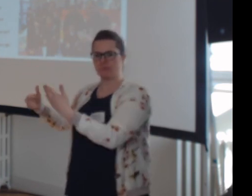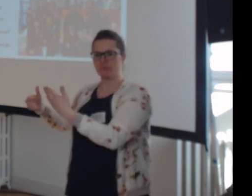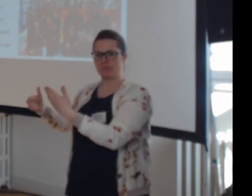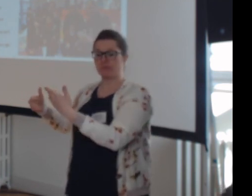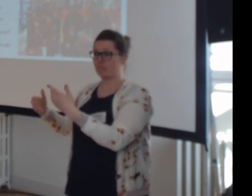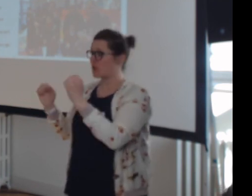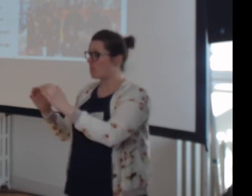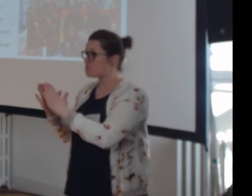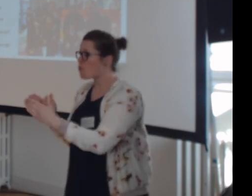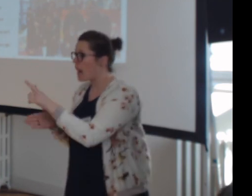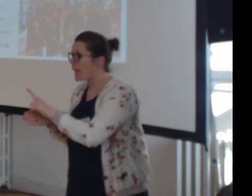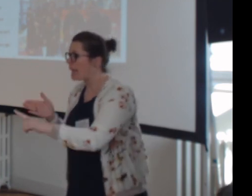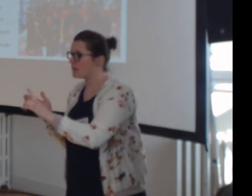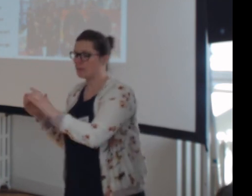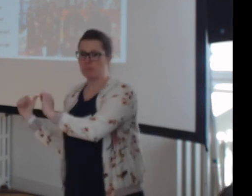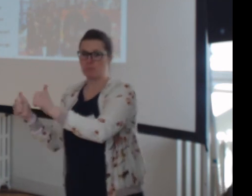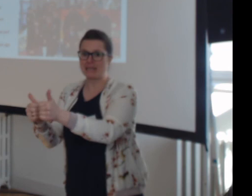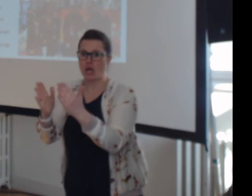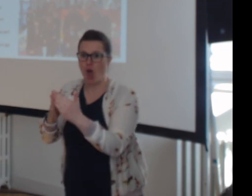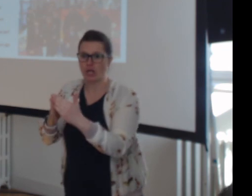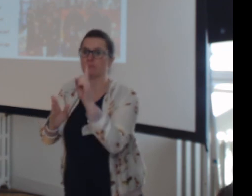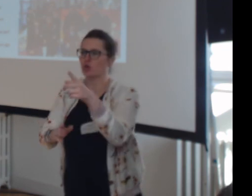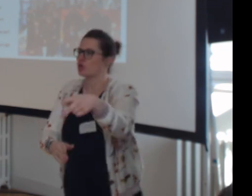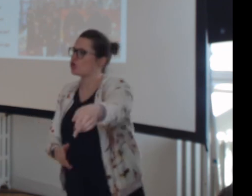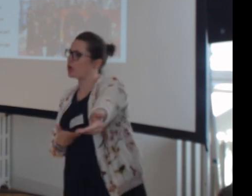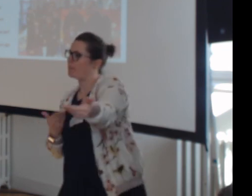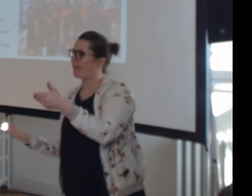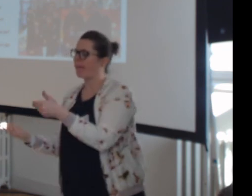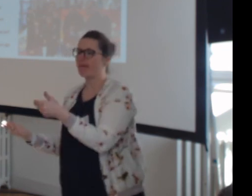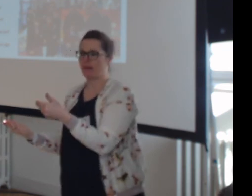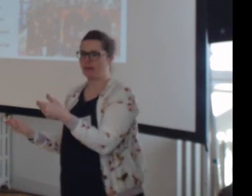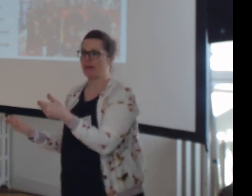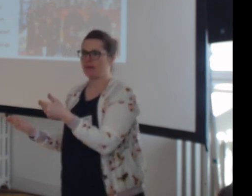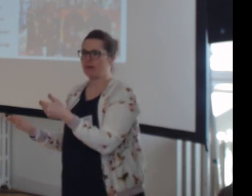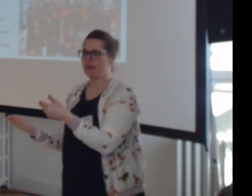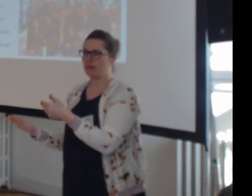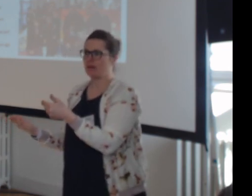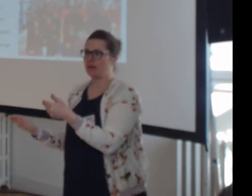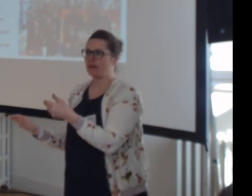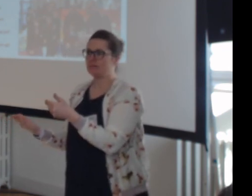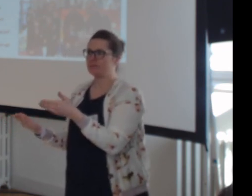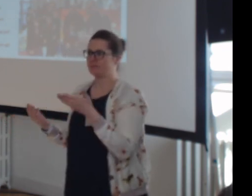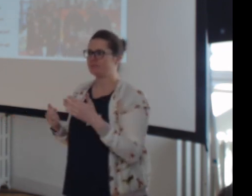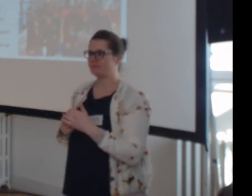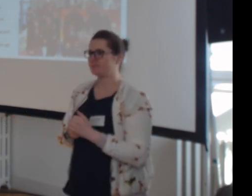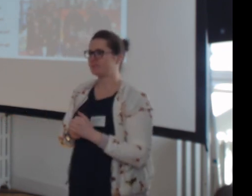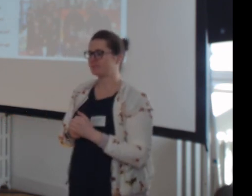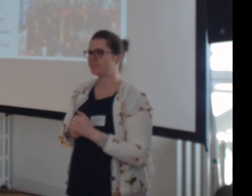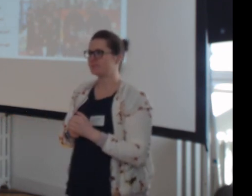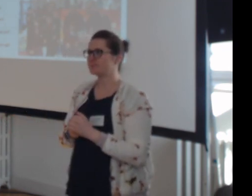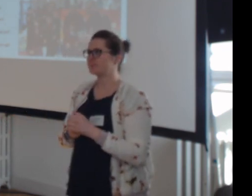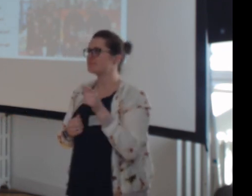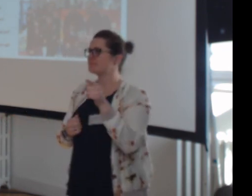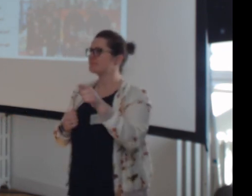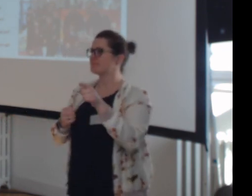You borrow books, you take them home, you bring them back. Well, that's part of the Boekenbende at